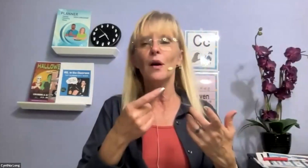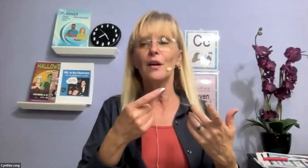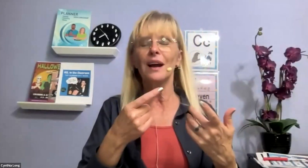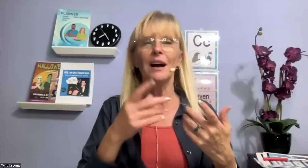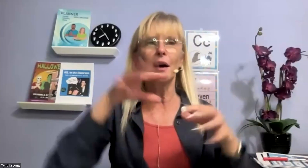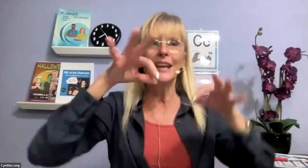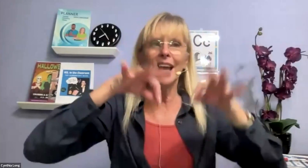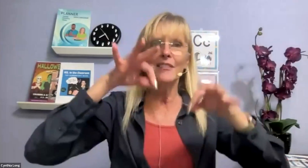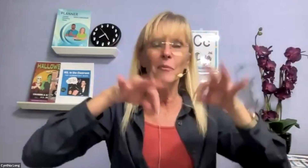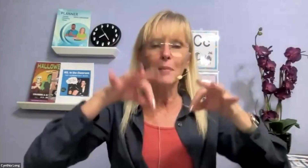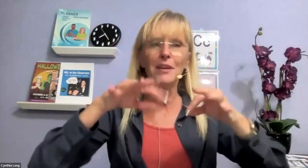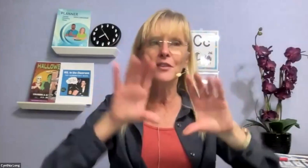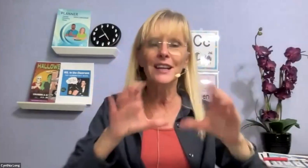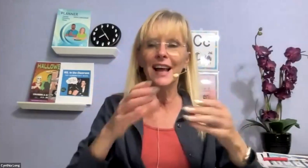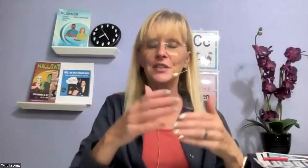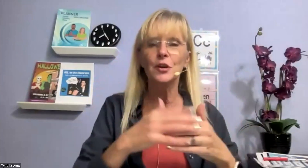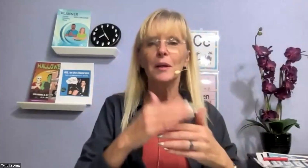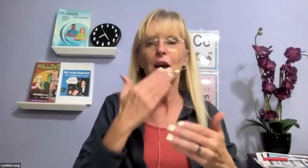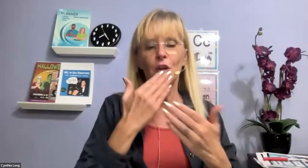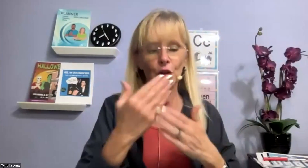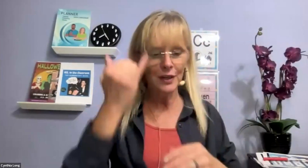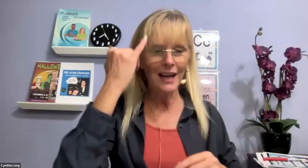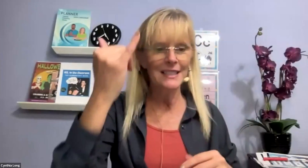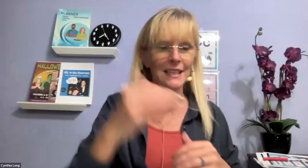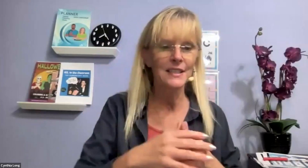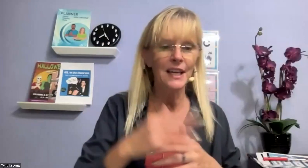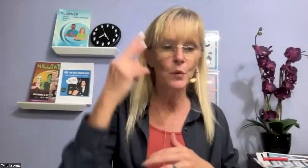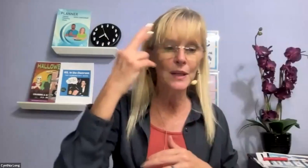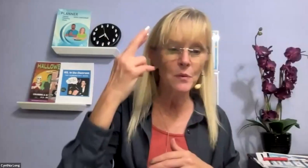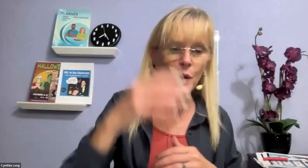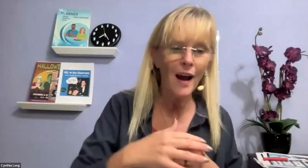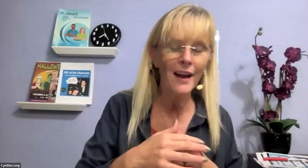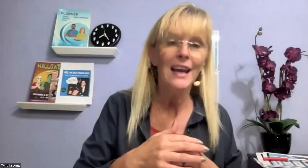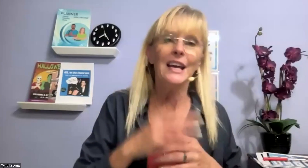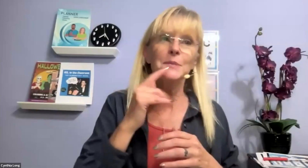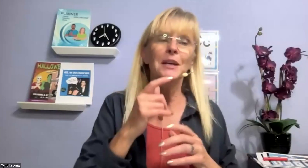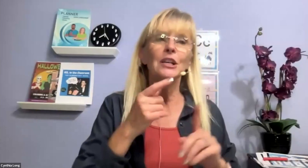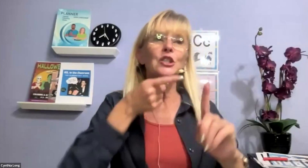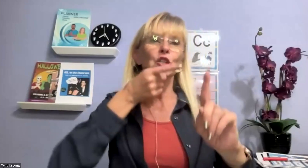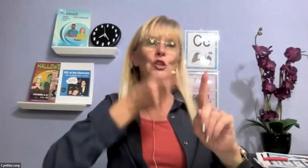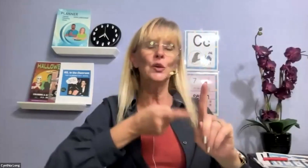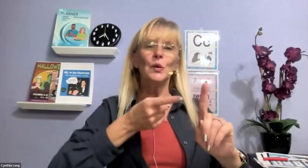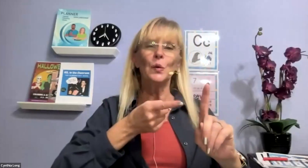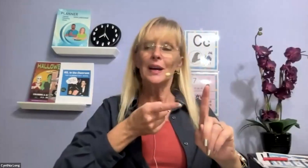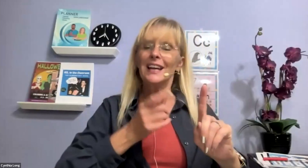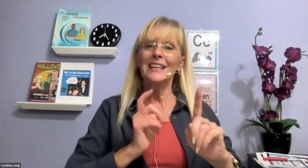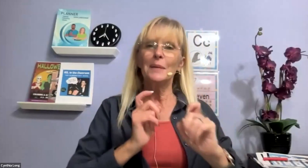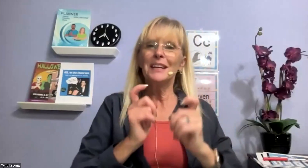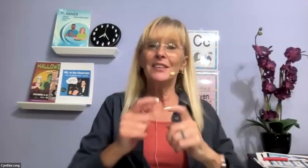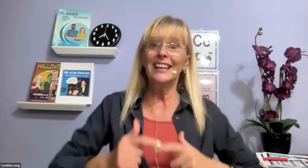or any kind of a puppet for the classroom, they're good ideas. And the reason why is because you end up